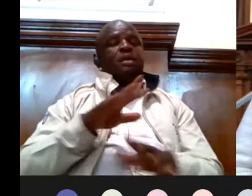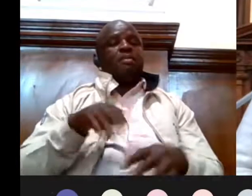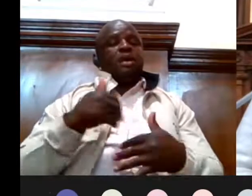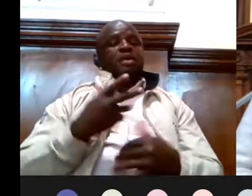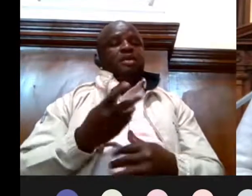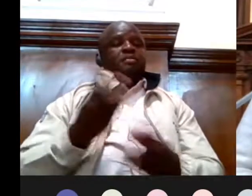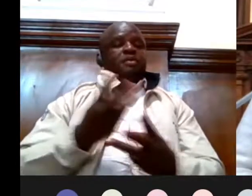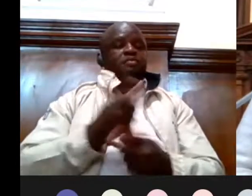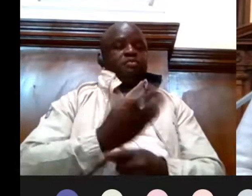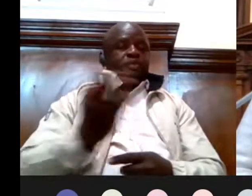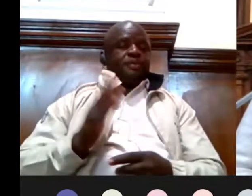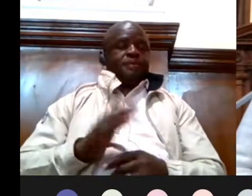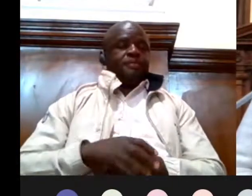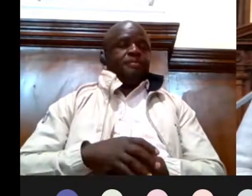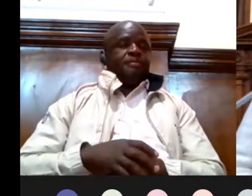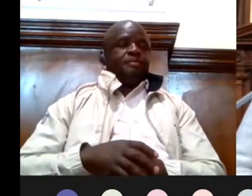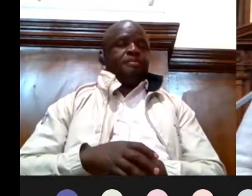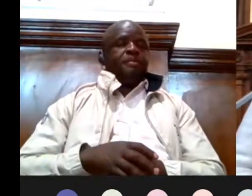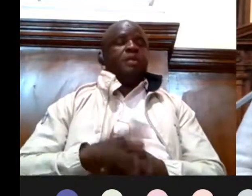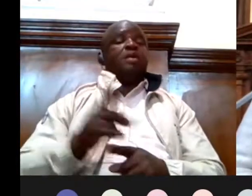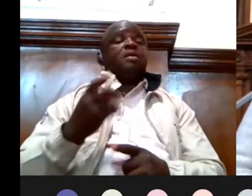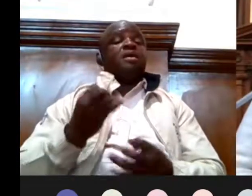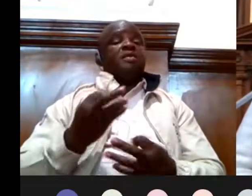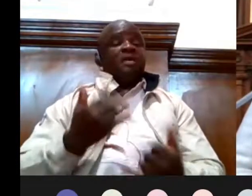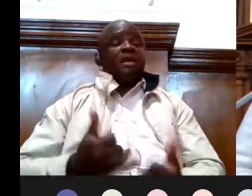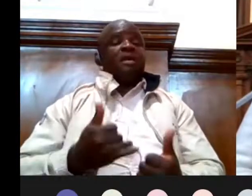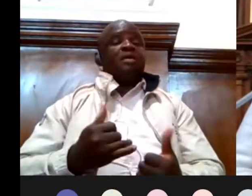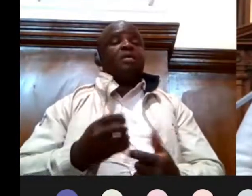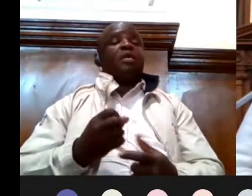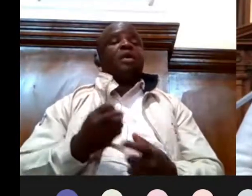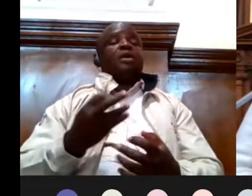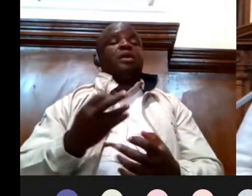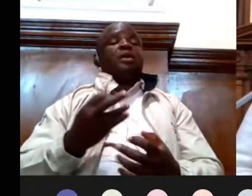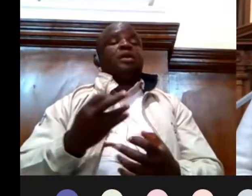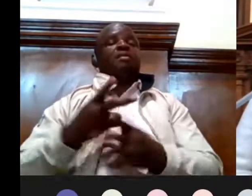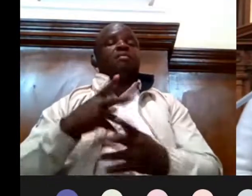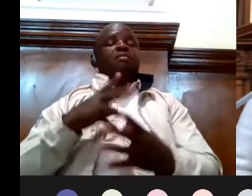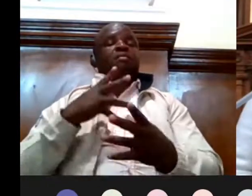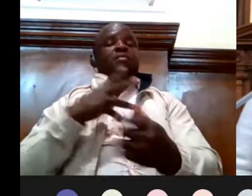molao, madiba ho tsha amatala, e sa re